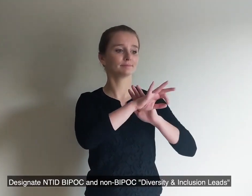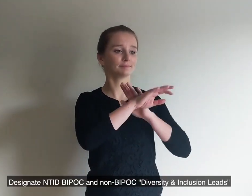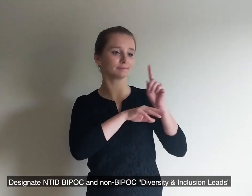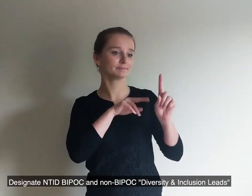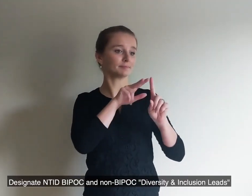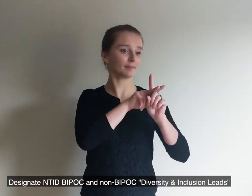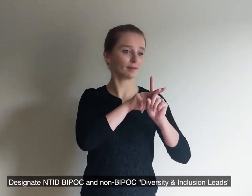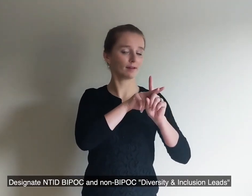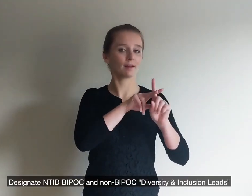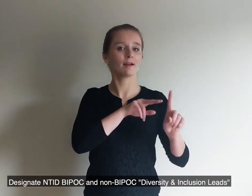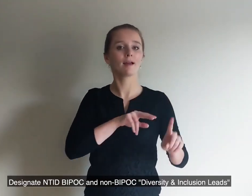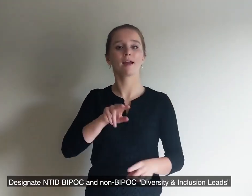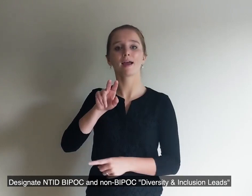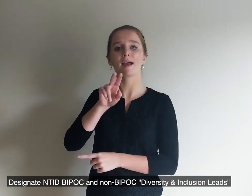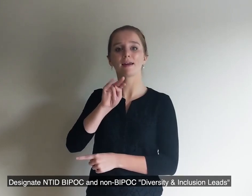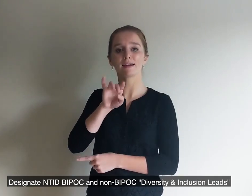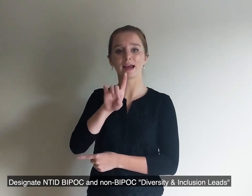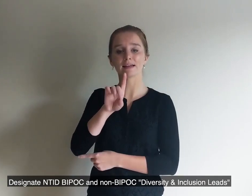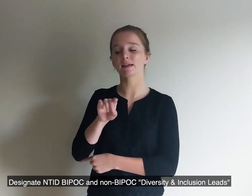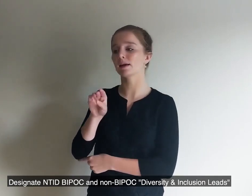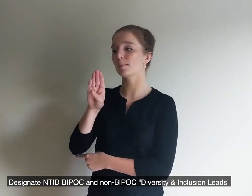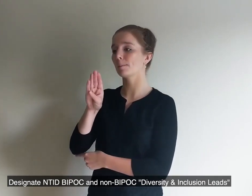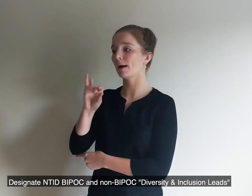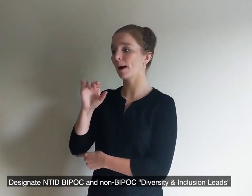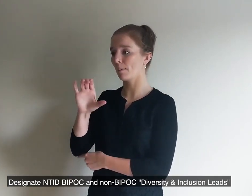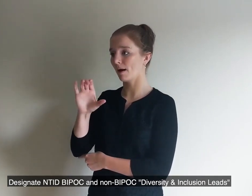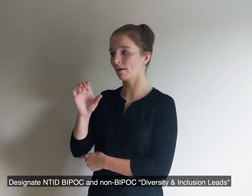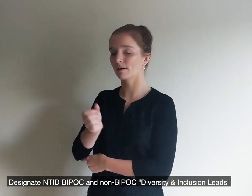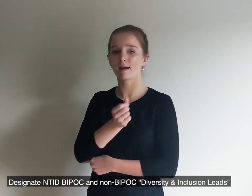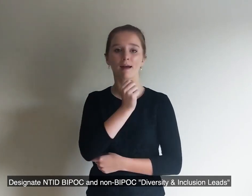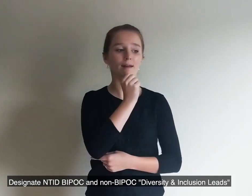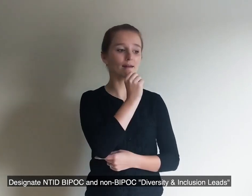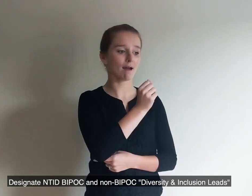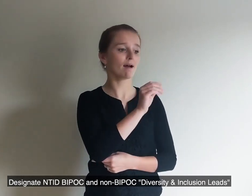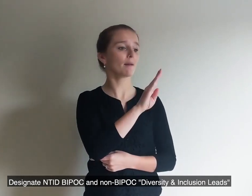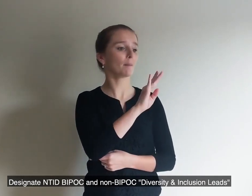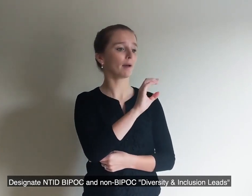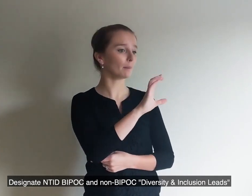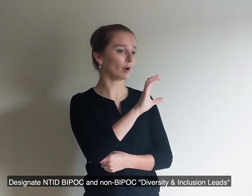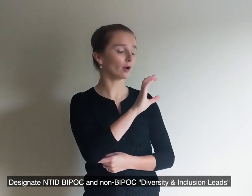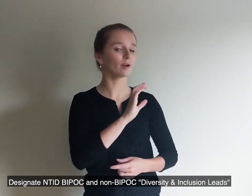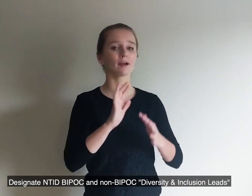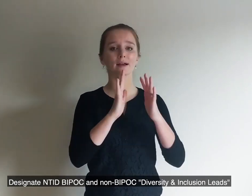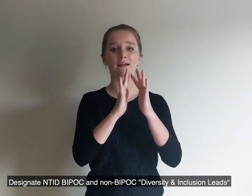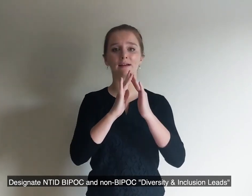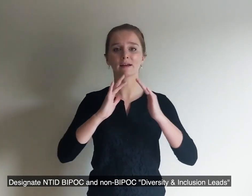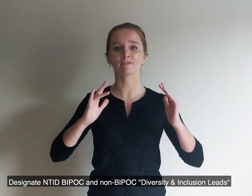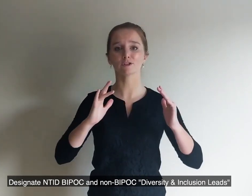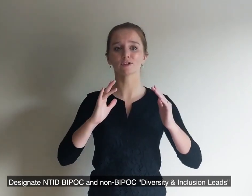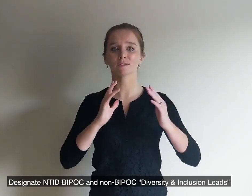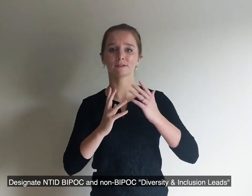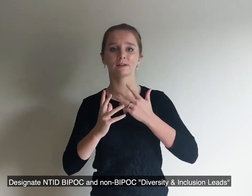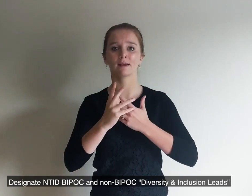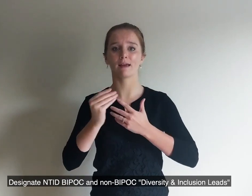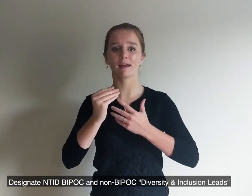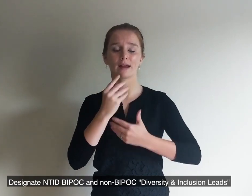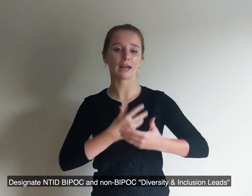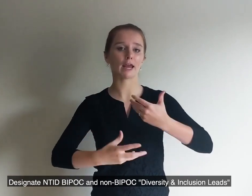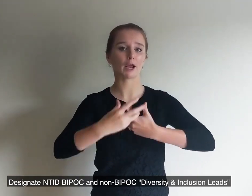Designate NTID BIPOC and non-BIPOC diversity and